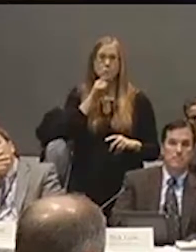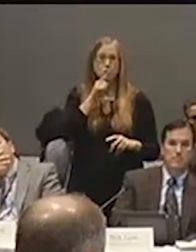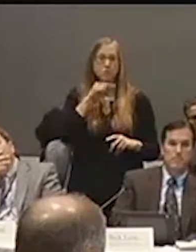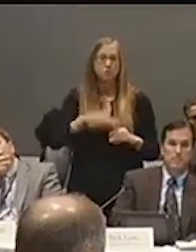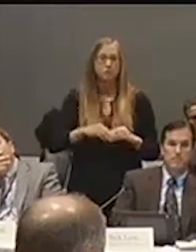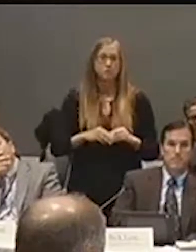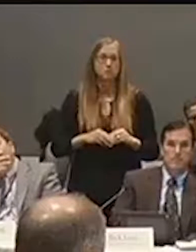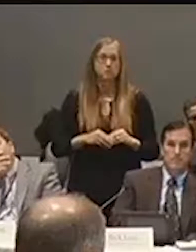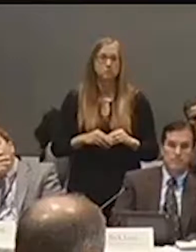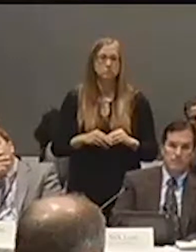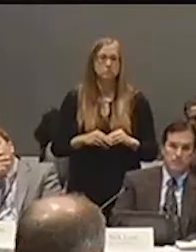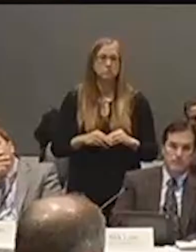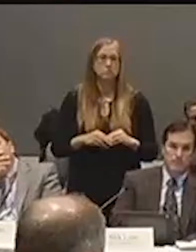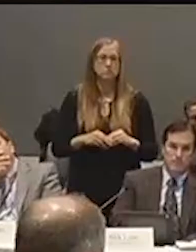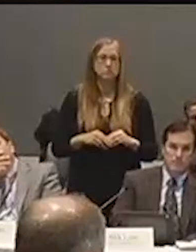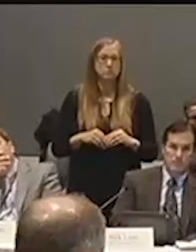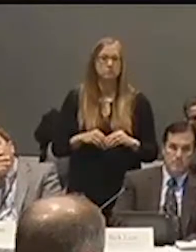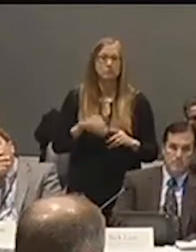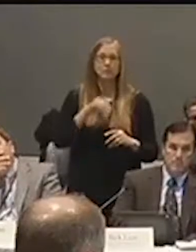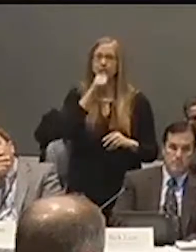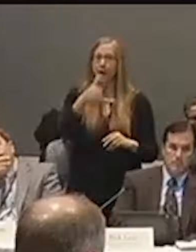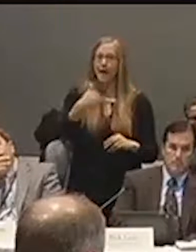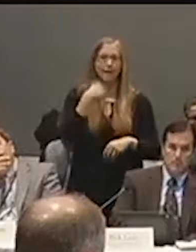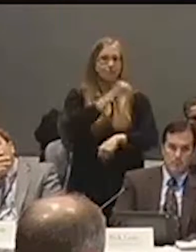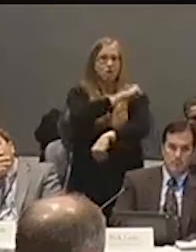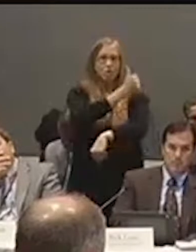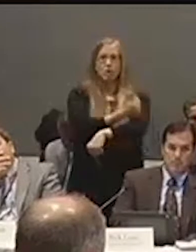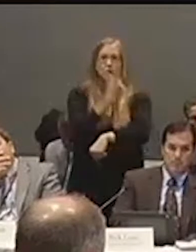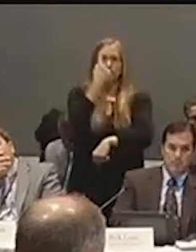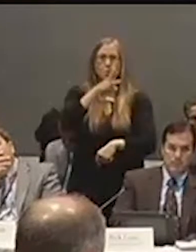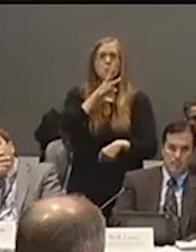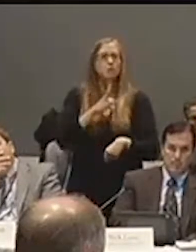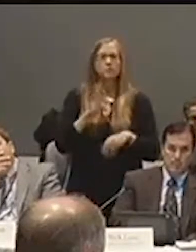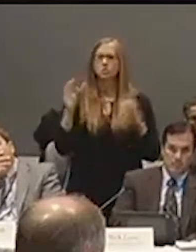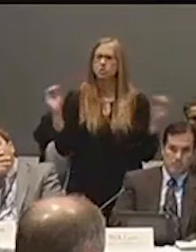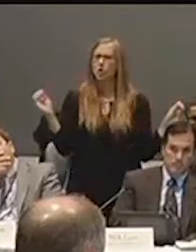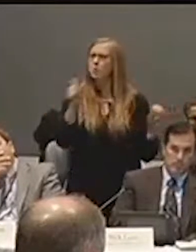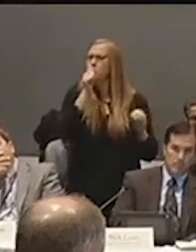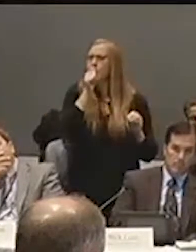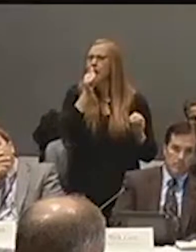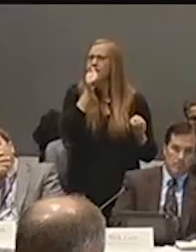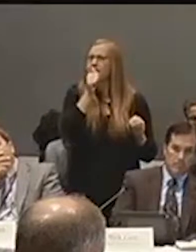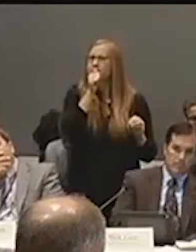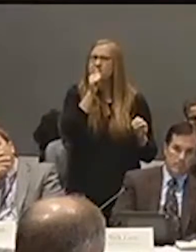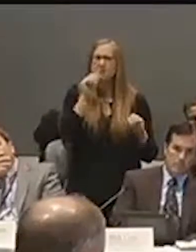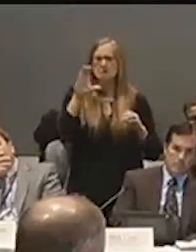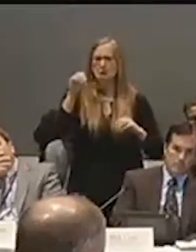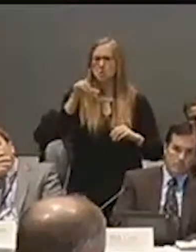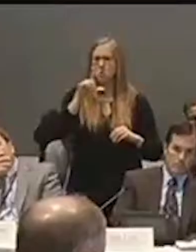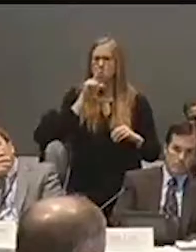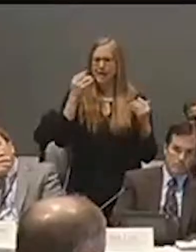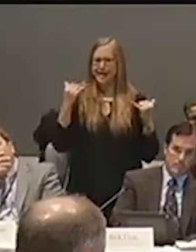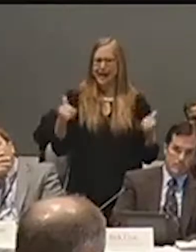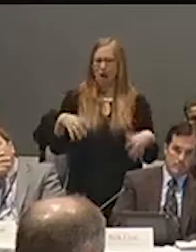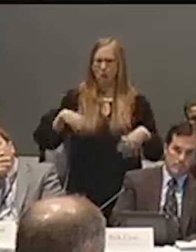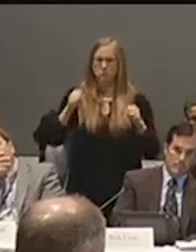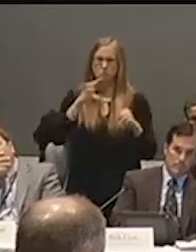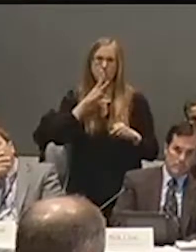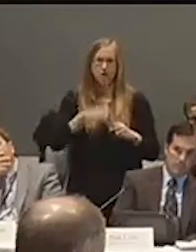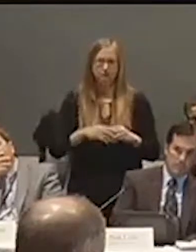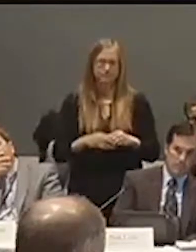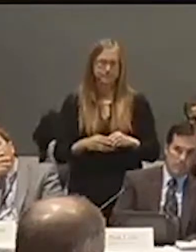have, presently does not have authority for the water sector, because we really have no private presence in terms of that model. Okay,